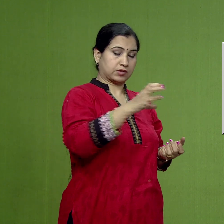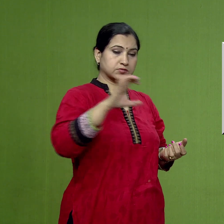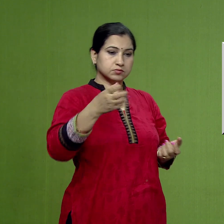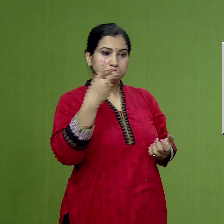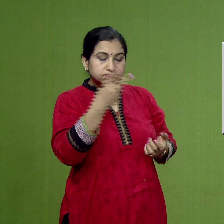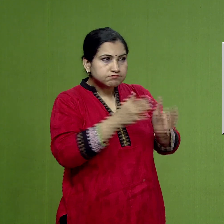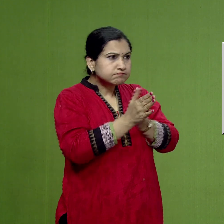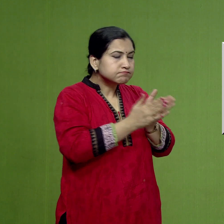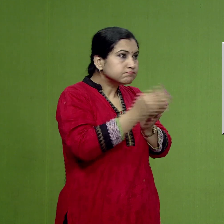quite interesting,